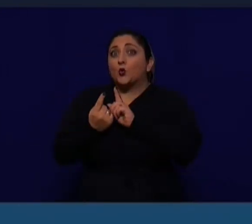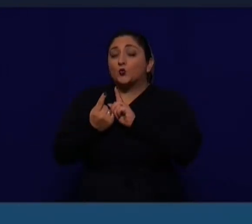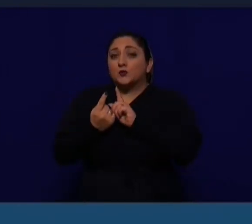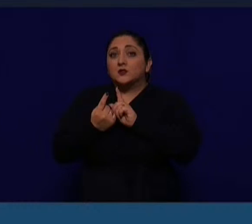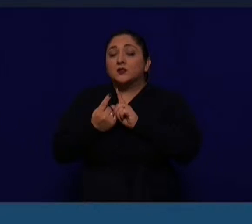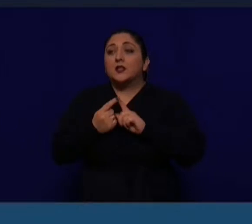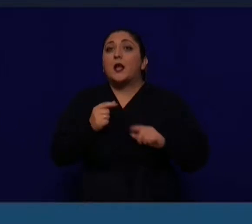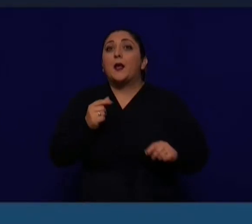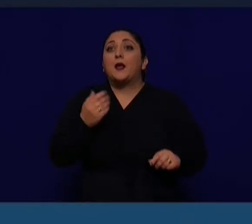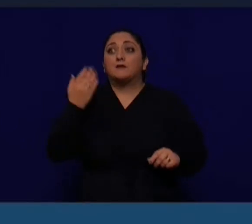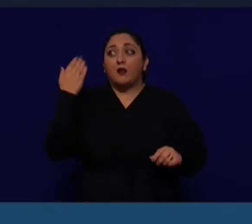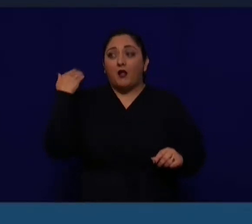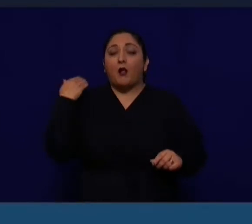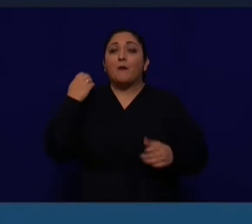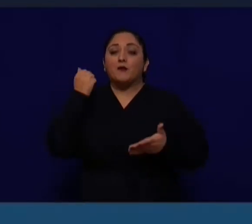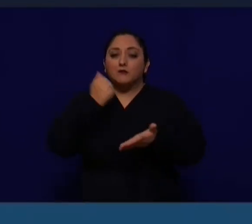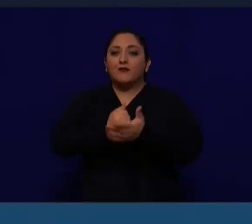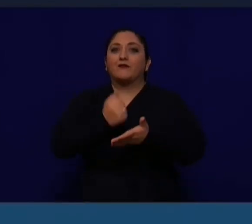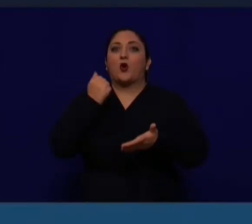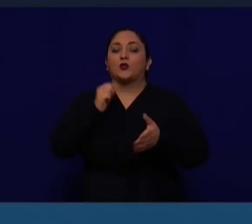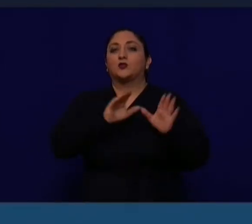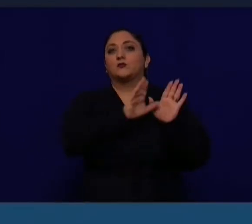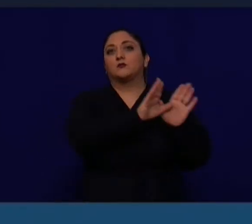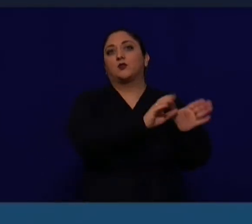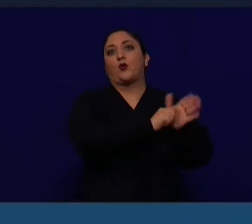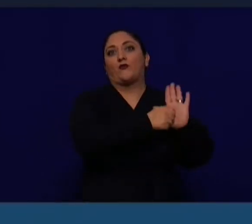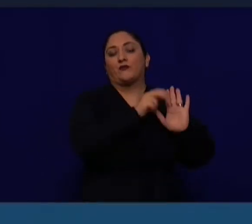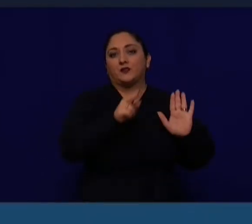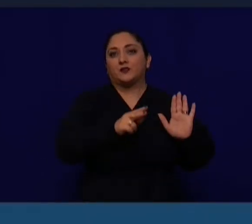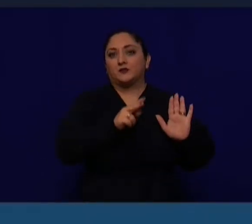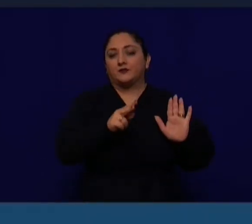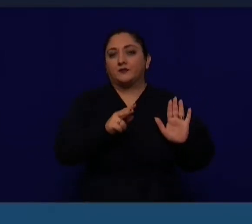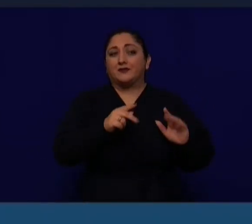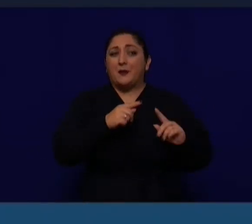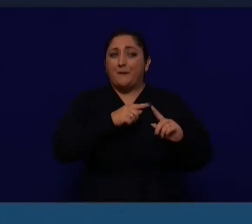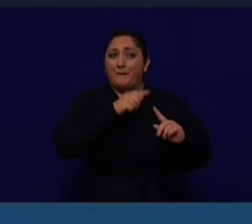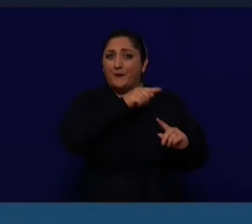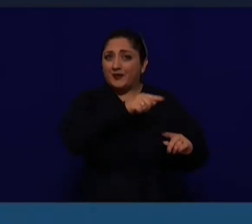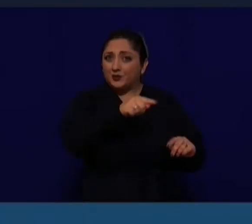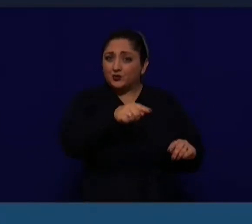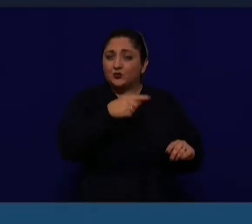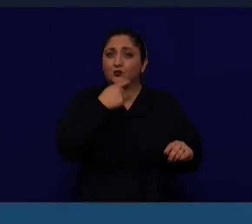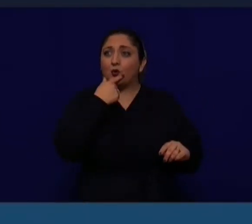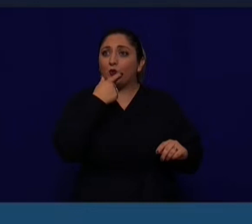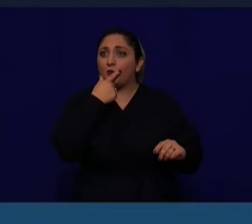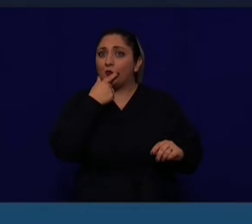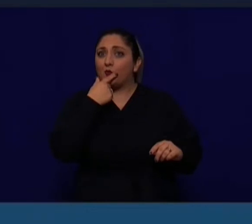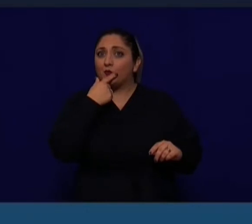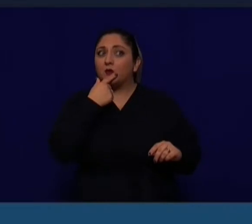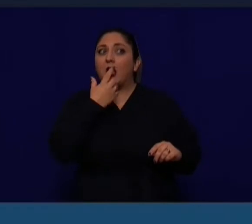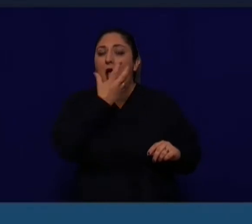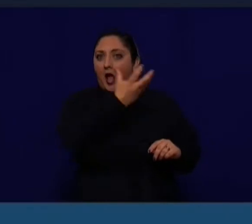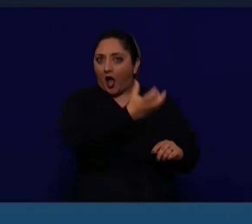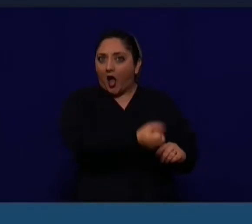qegħdin f'mandatory quarantine. Għandek ukoll minnhom li jkunu persuni infushom li huma l-pożittivi